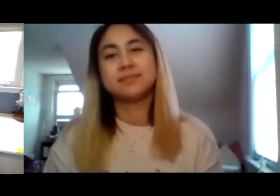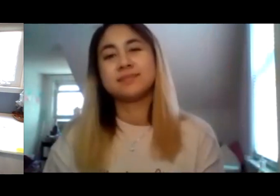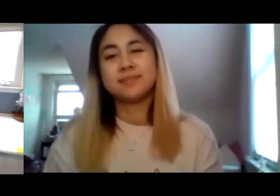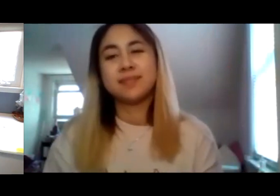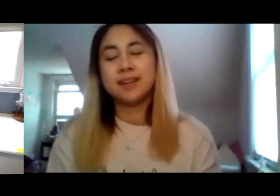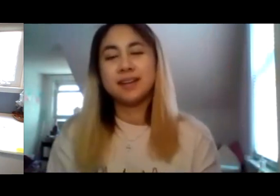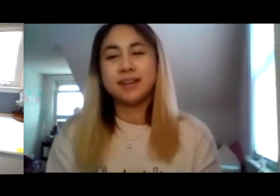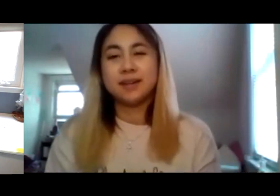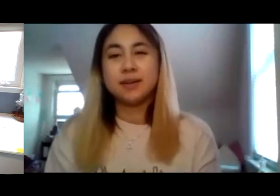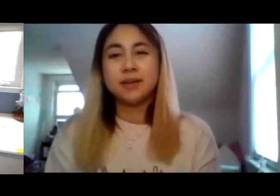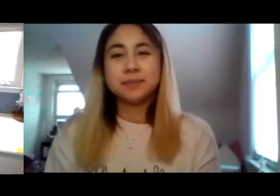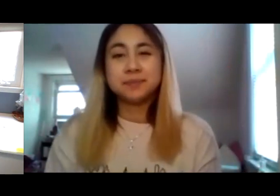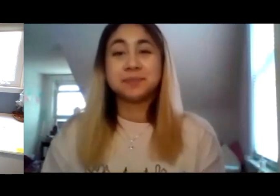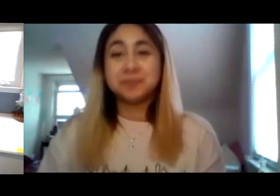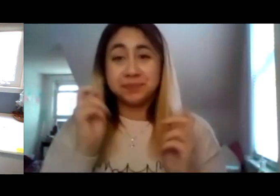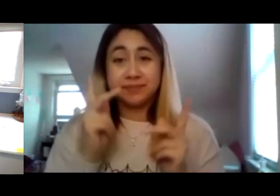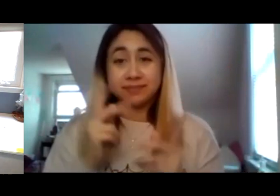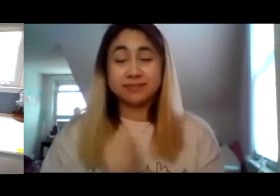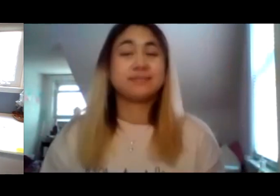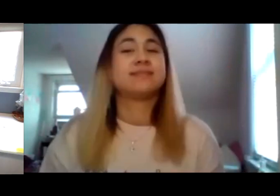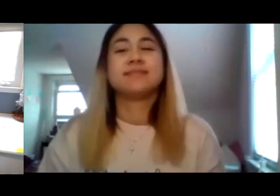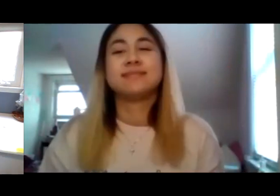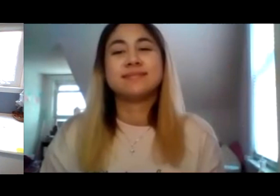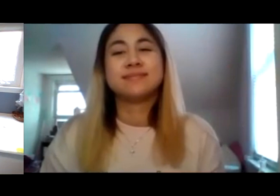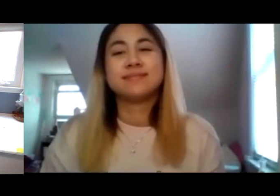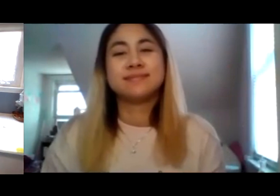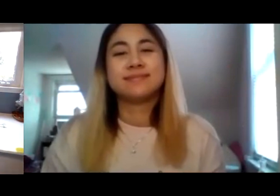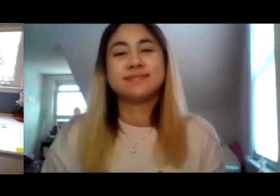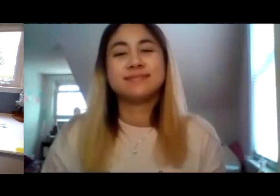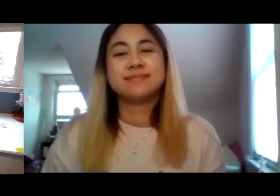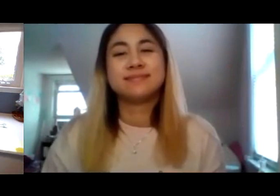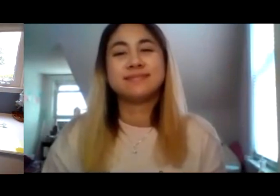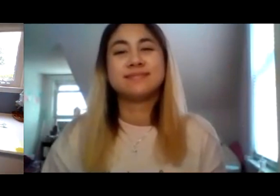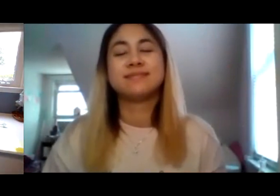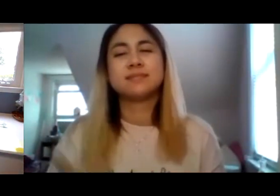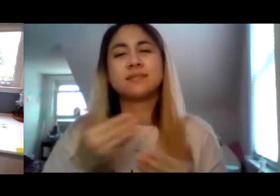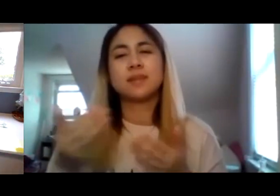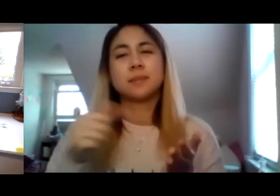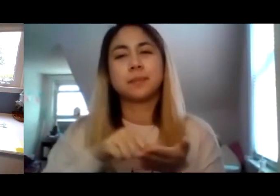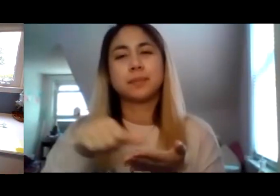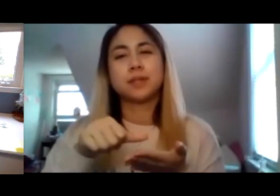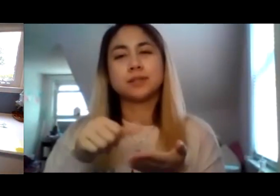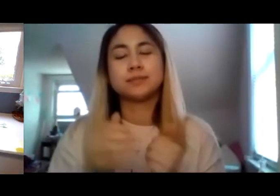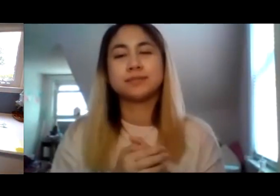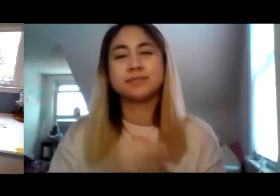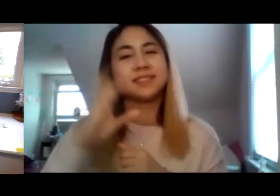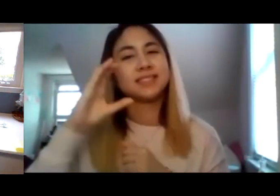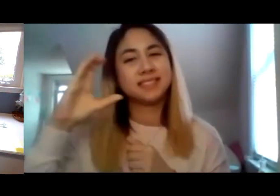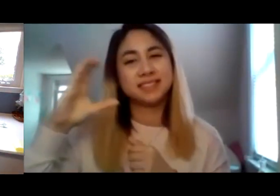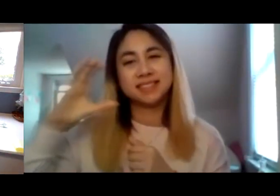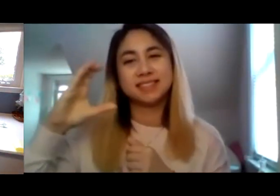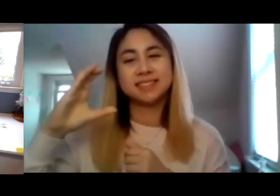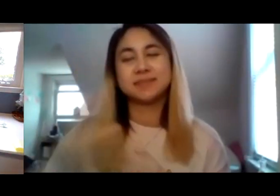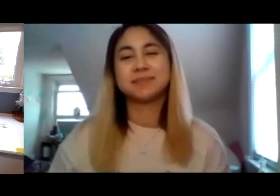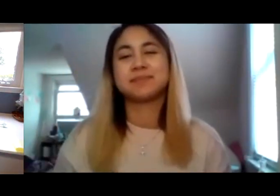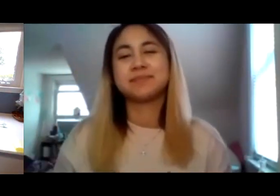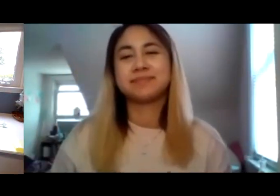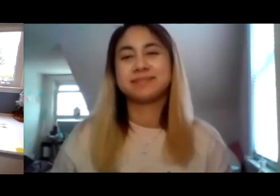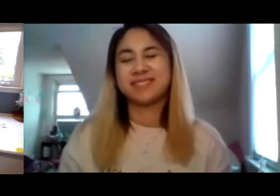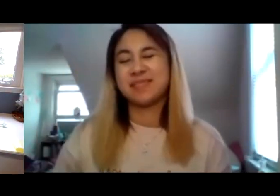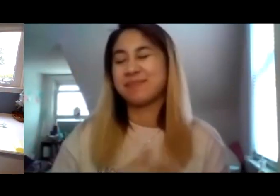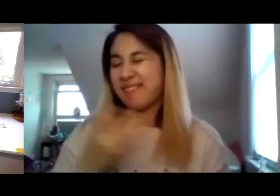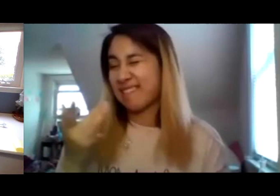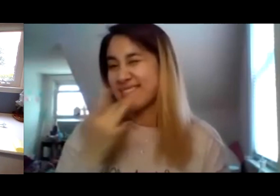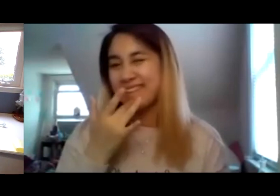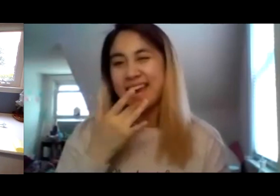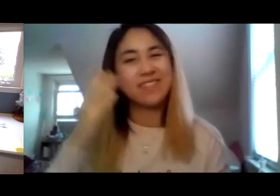curve. Okay? And we turn the page, we come to our C, one of my favorite